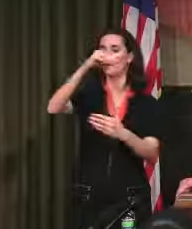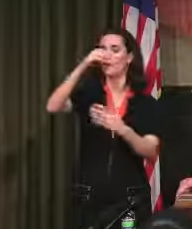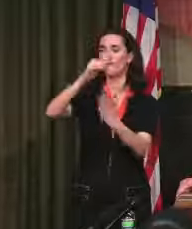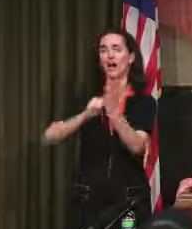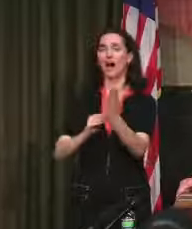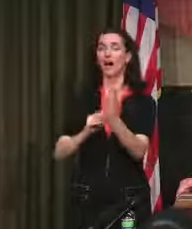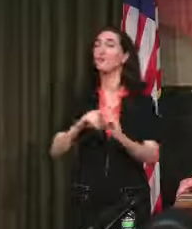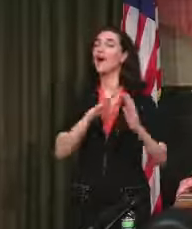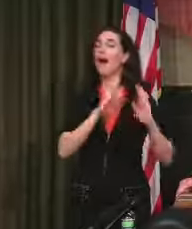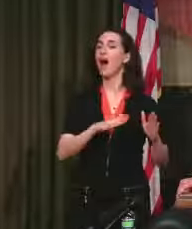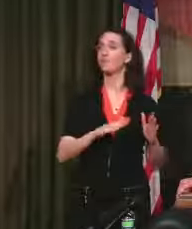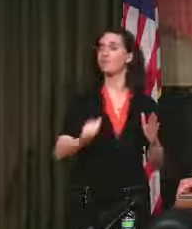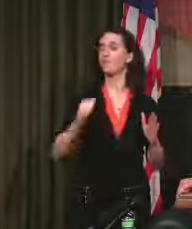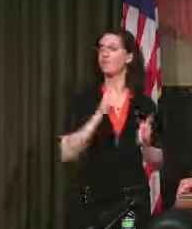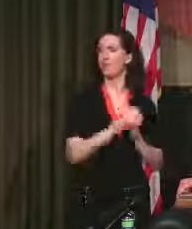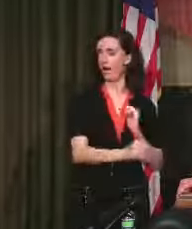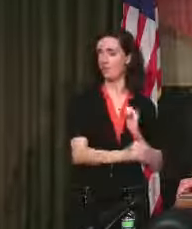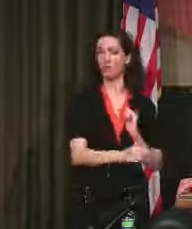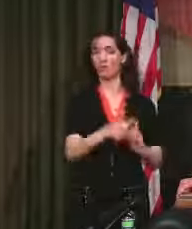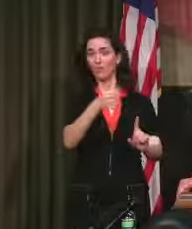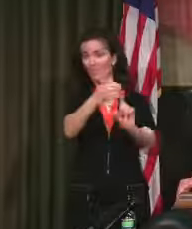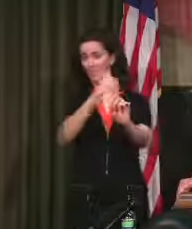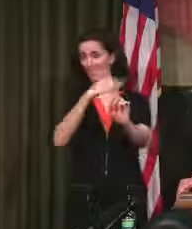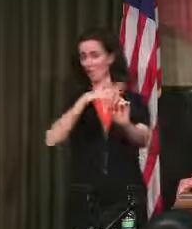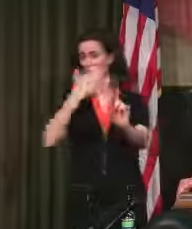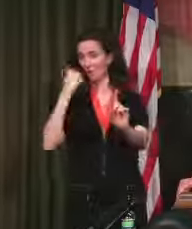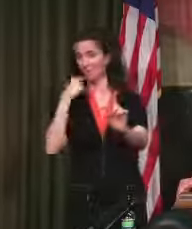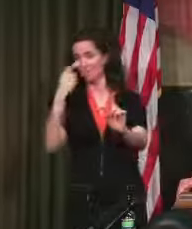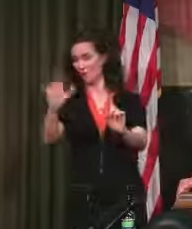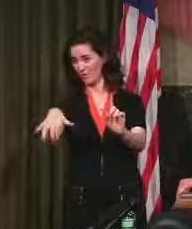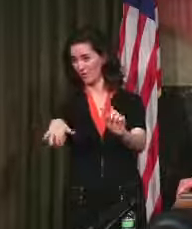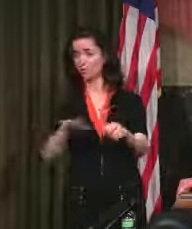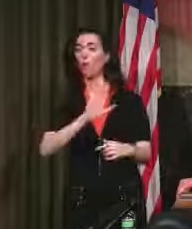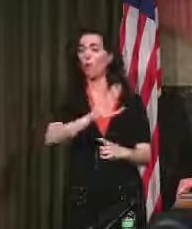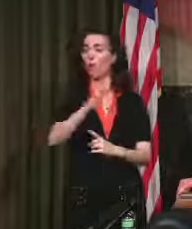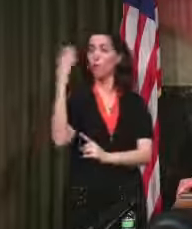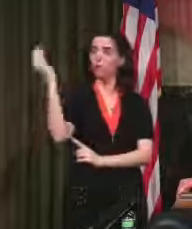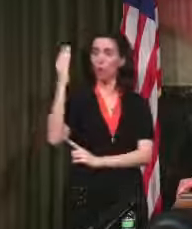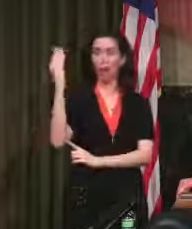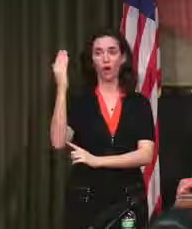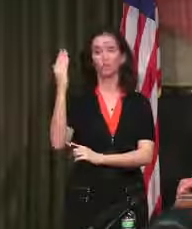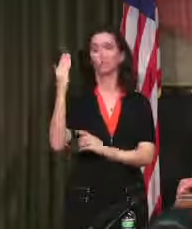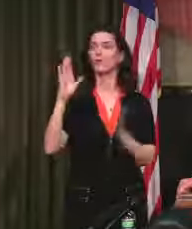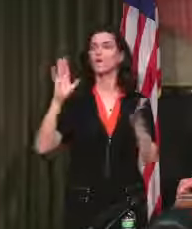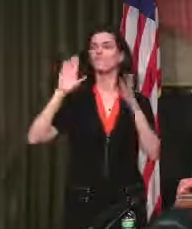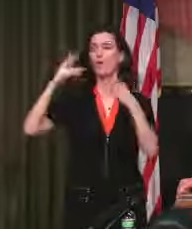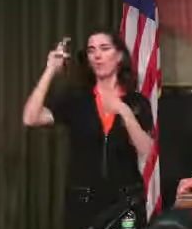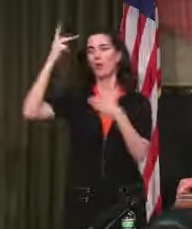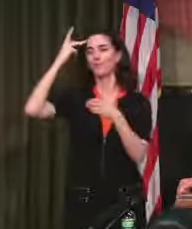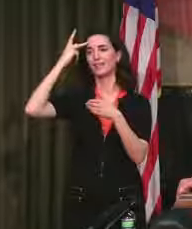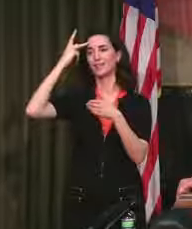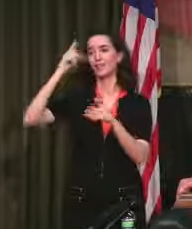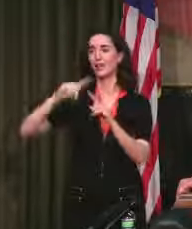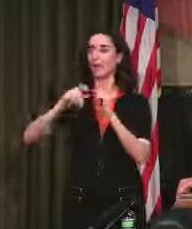one. So she forgot to tell you that. So her talk was long on politics, but very short on